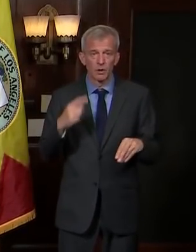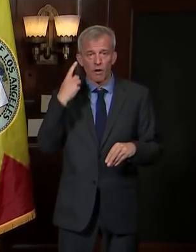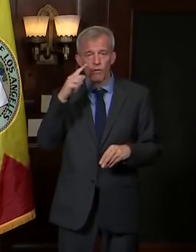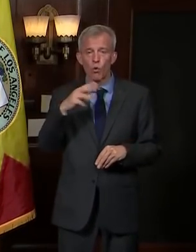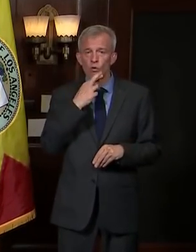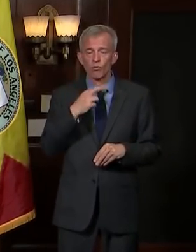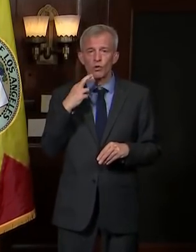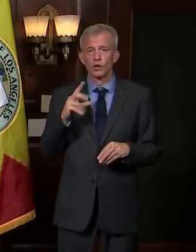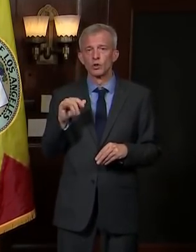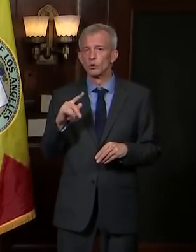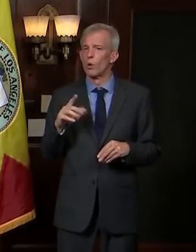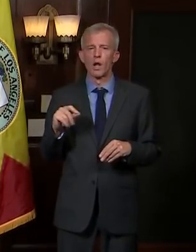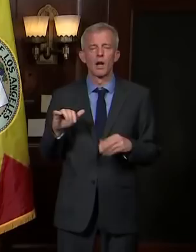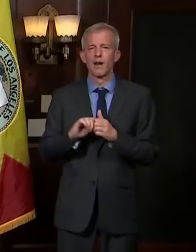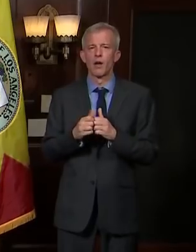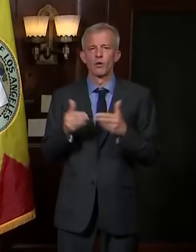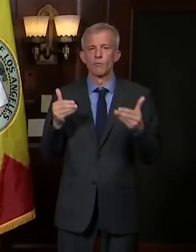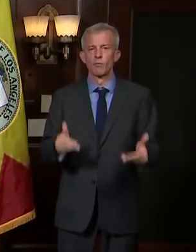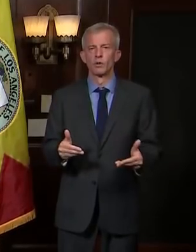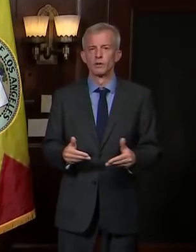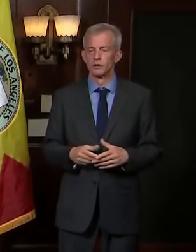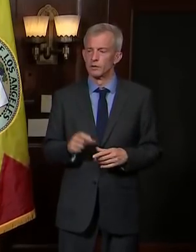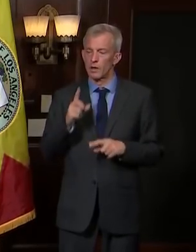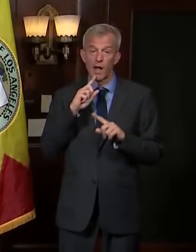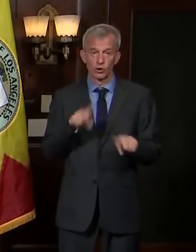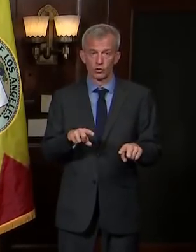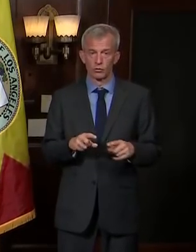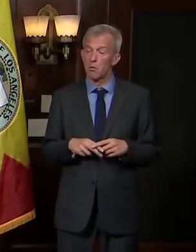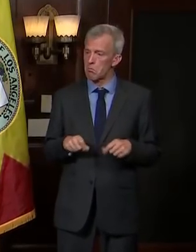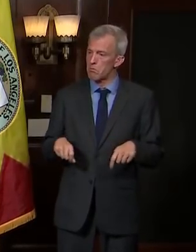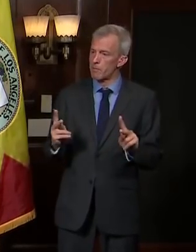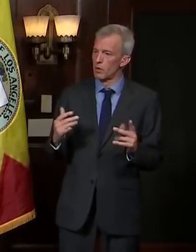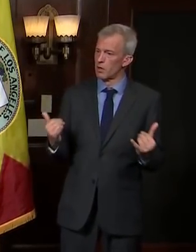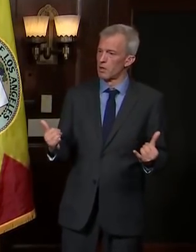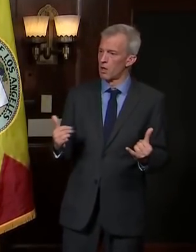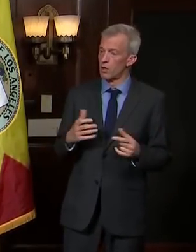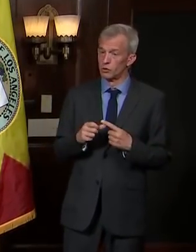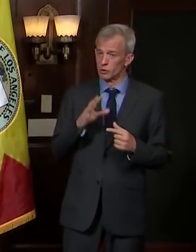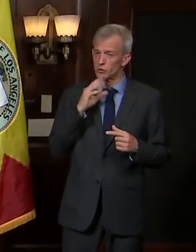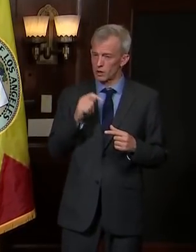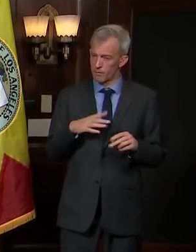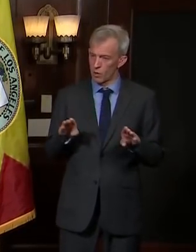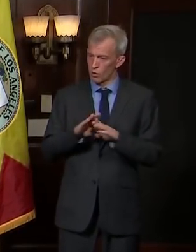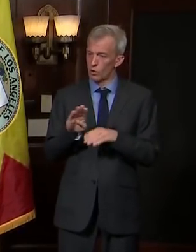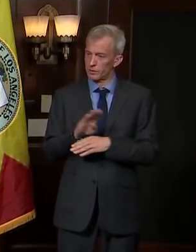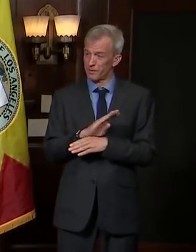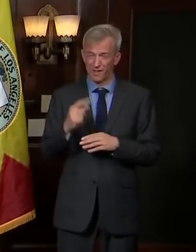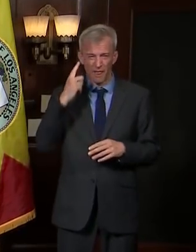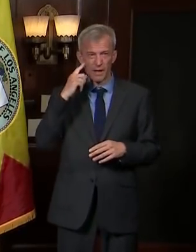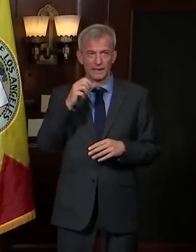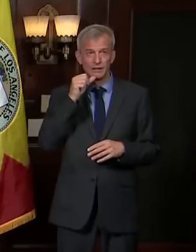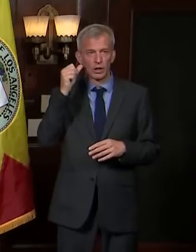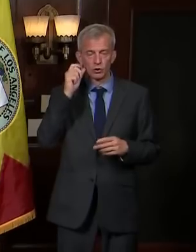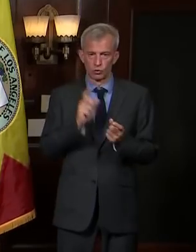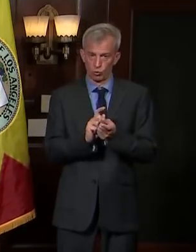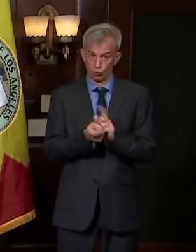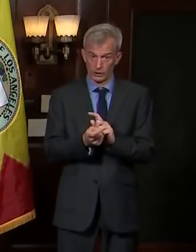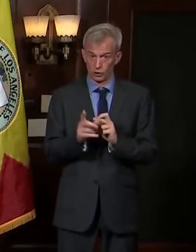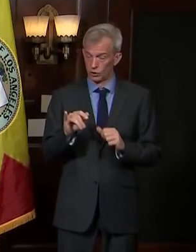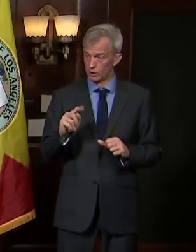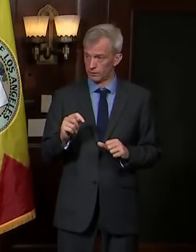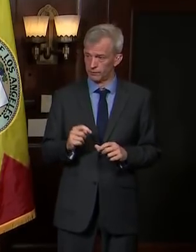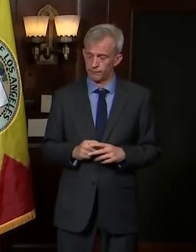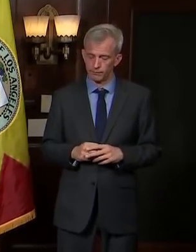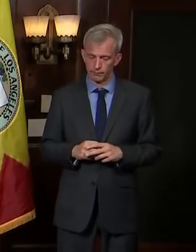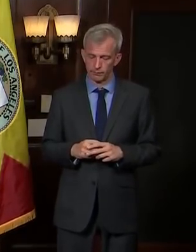and how do they proceed? It's permitted now, so that might have been a couple days old. I think it was yesterday that they switched that. We